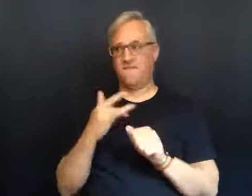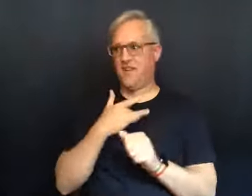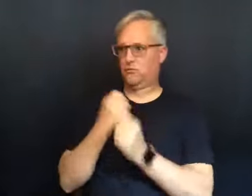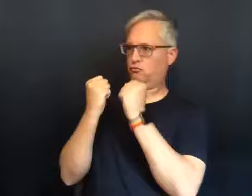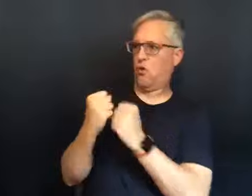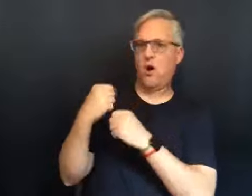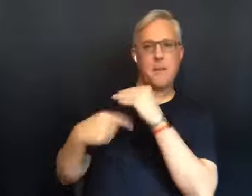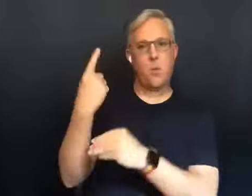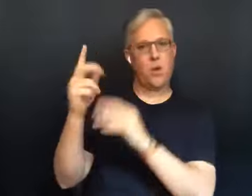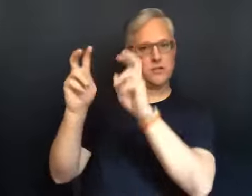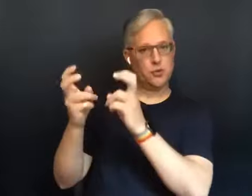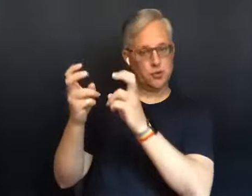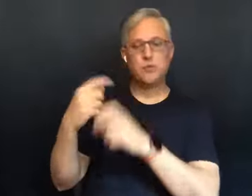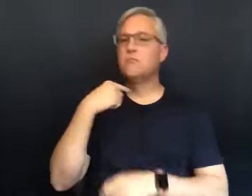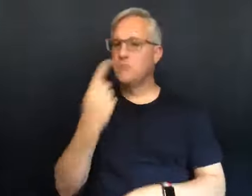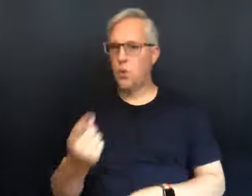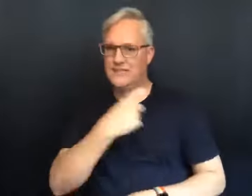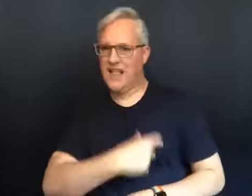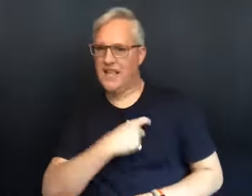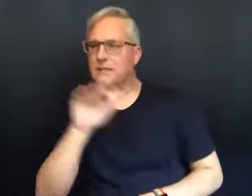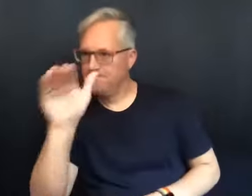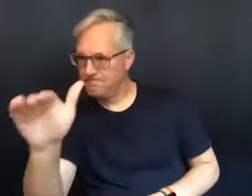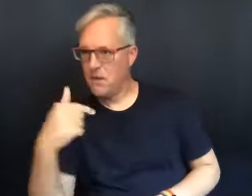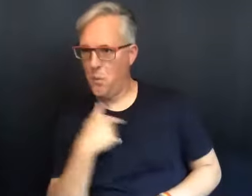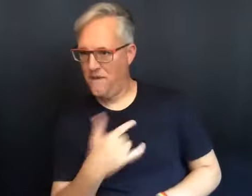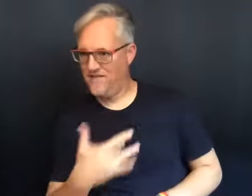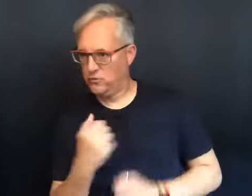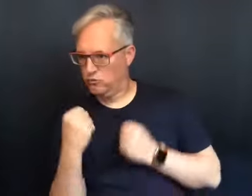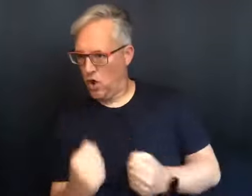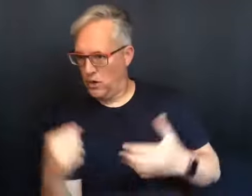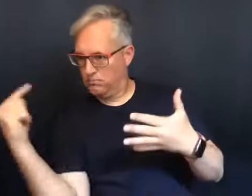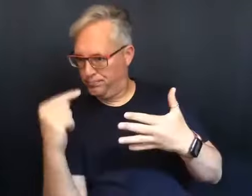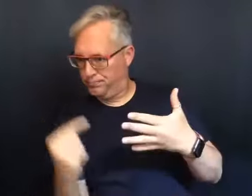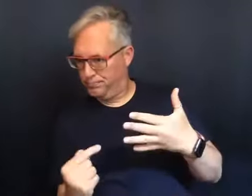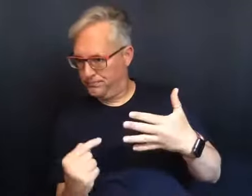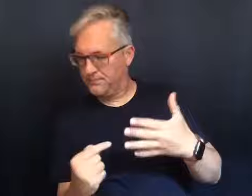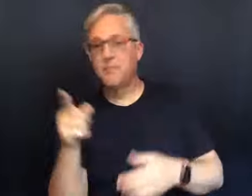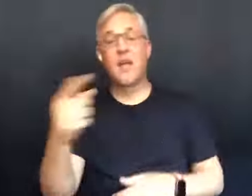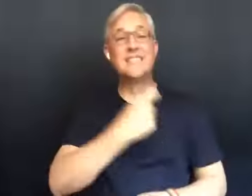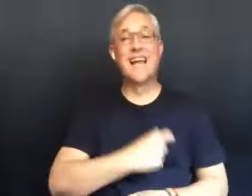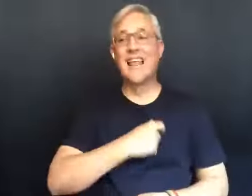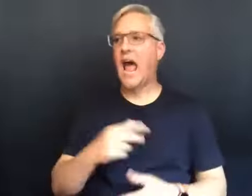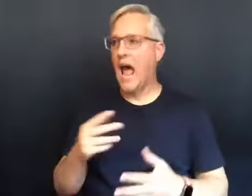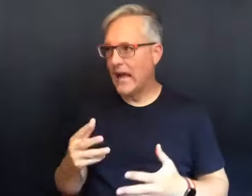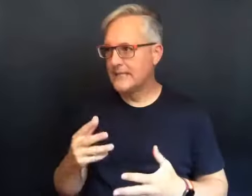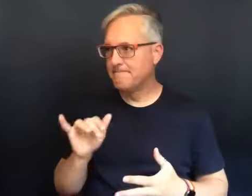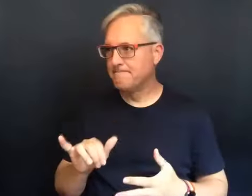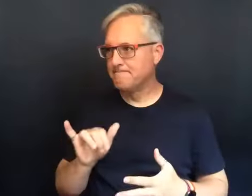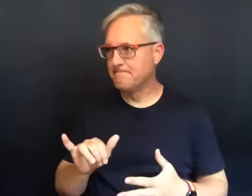We've had some issues in our area where our area felt strongly about an issue and instructed a delegate.